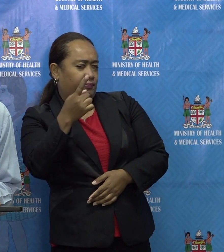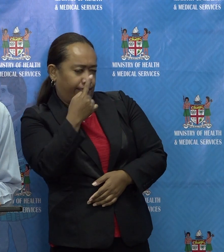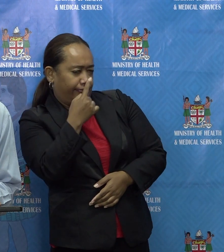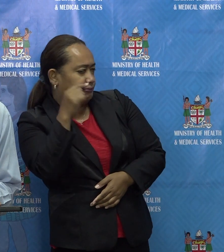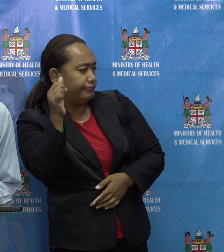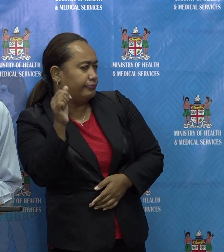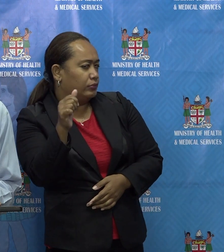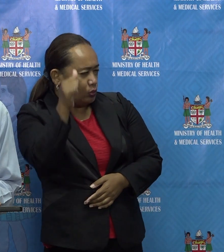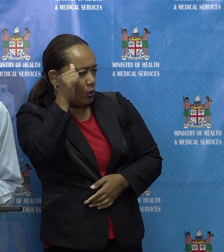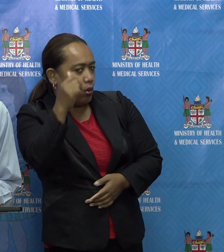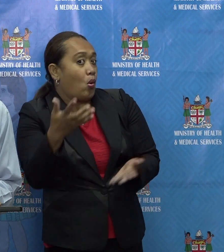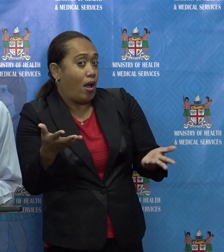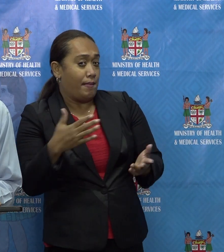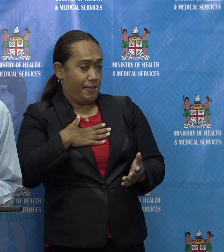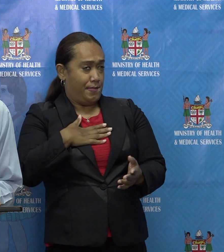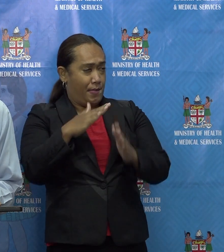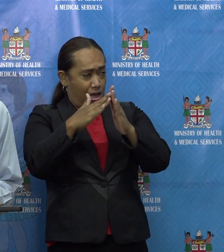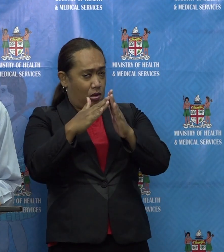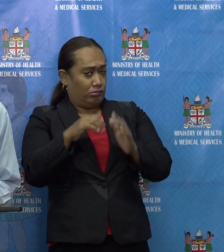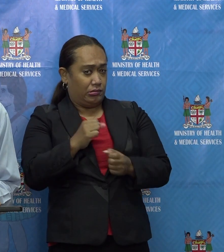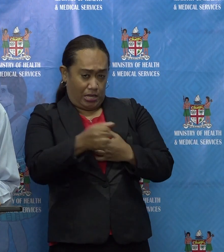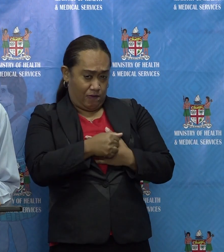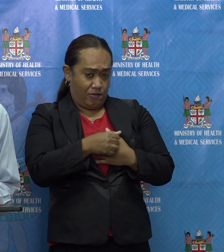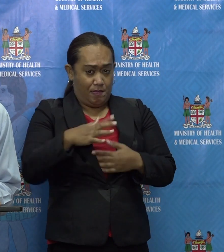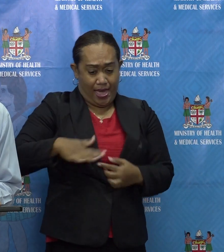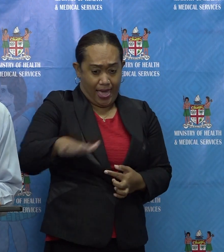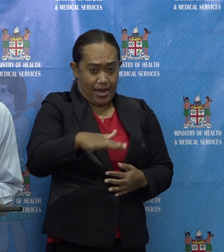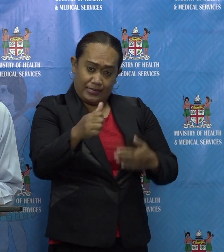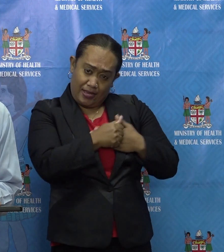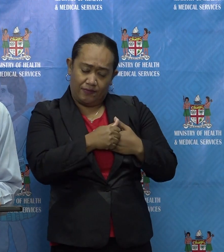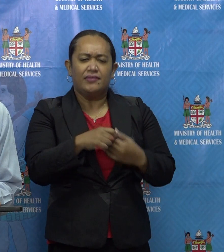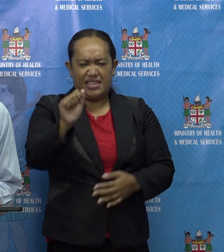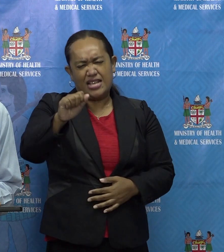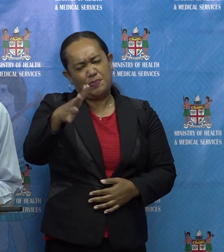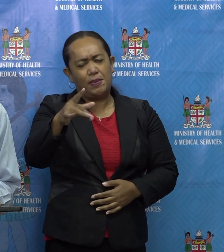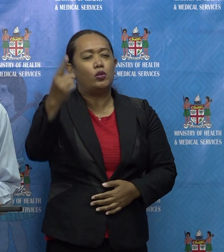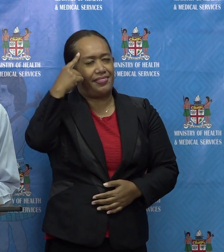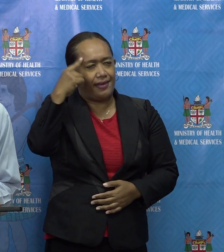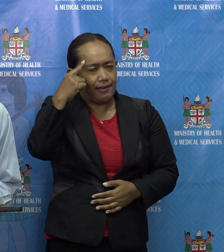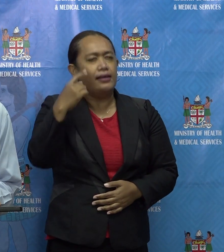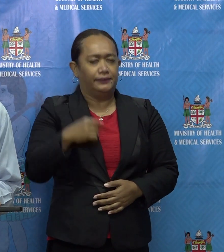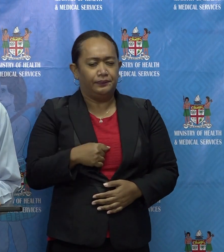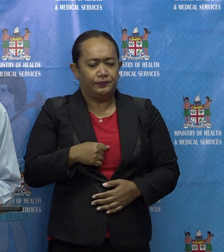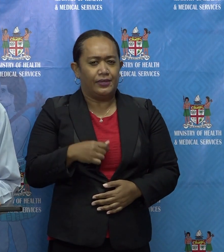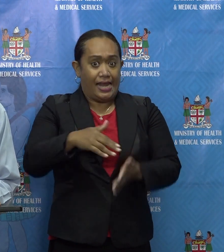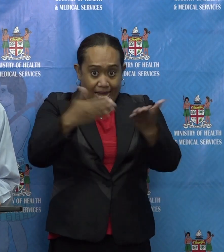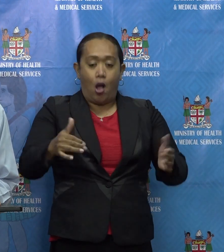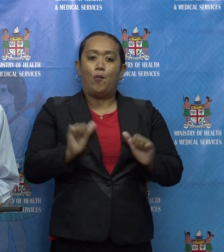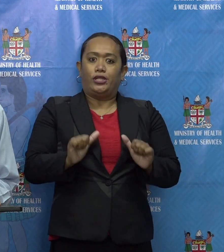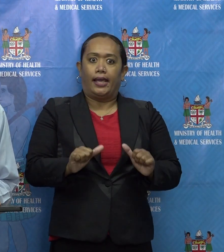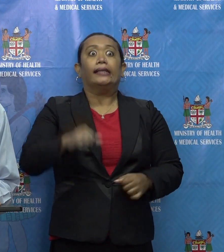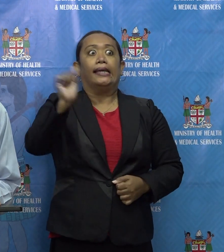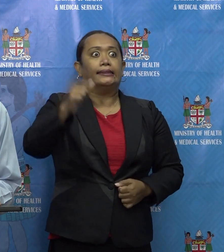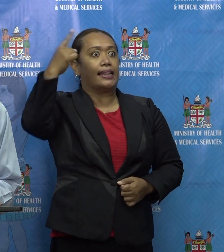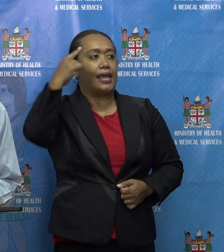case in your area. You should assume there is already one. you should act as if there is